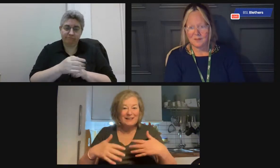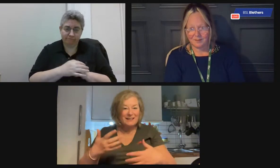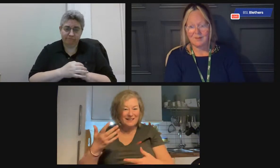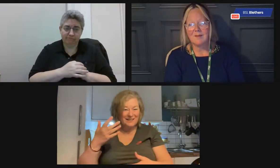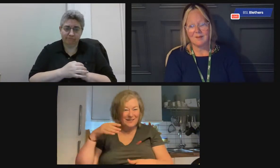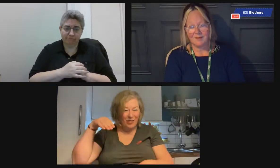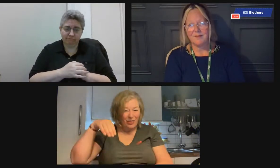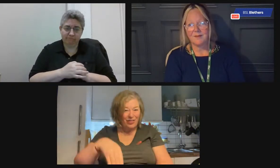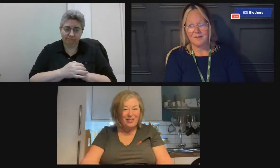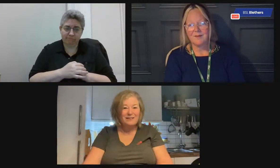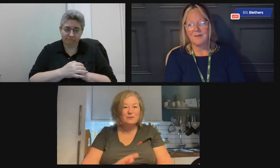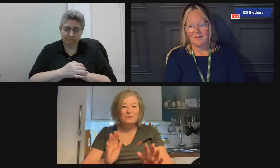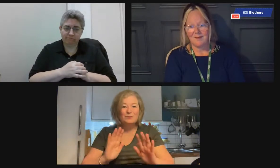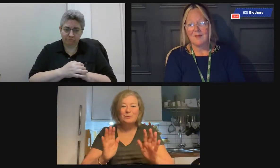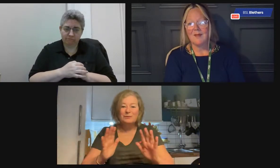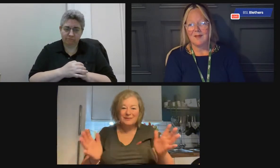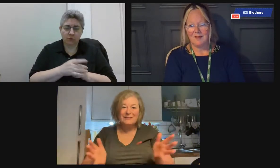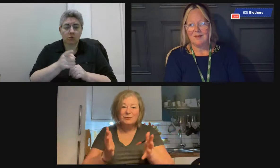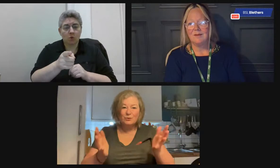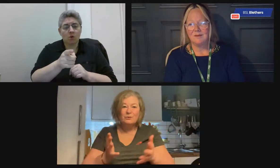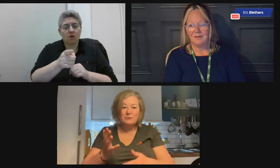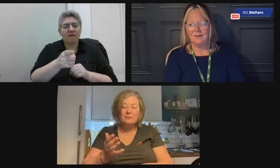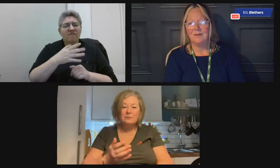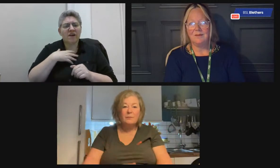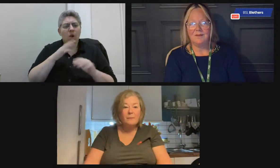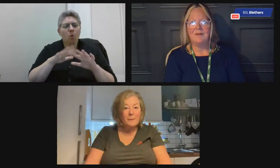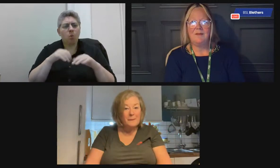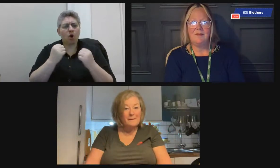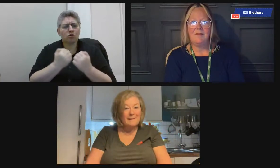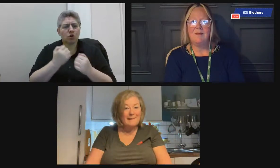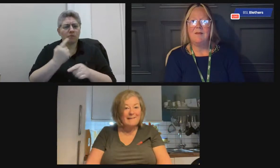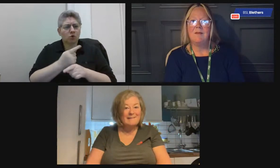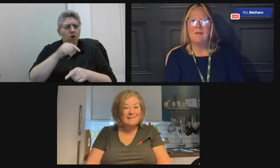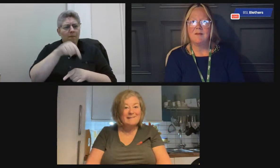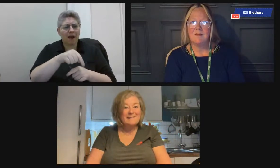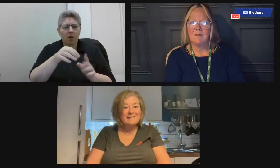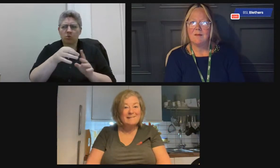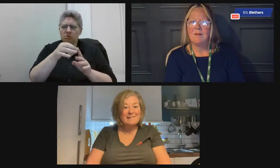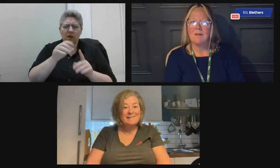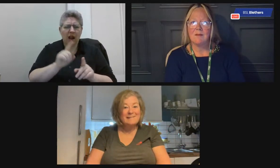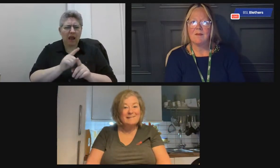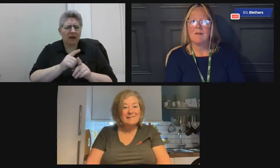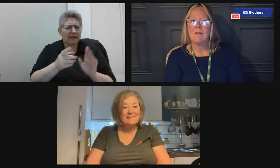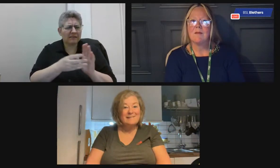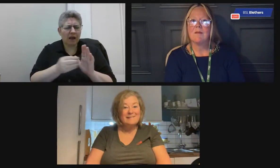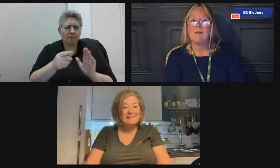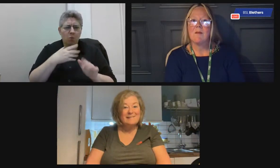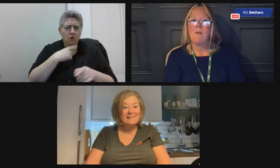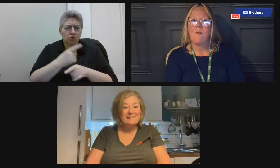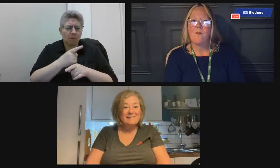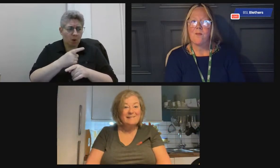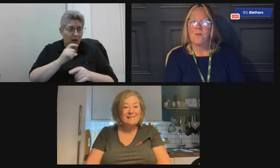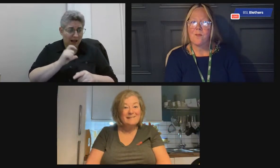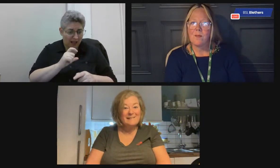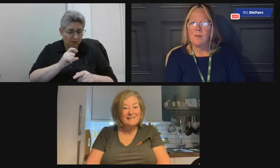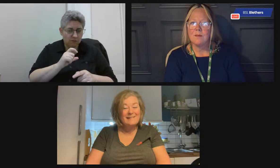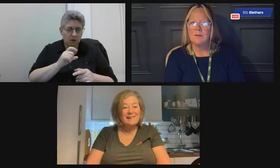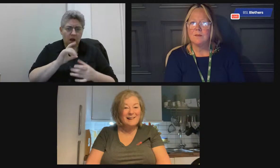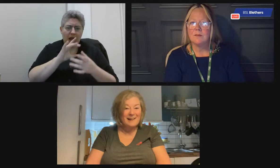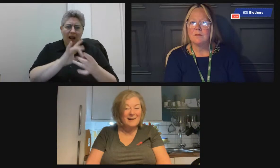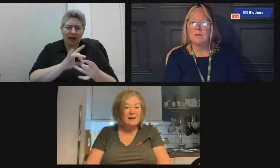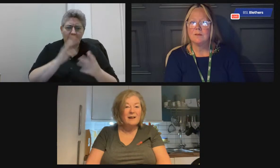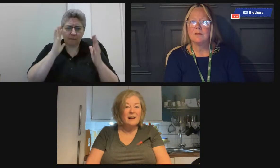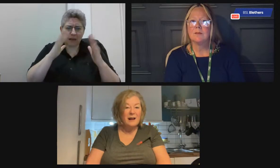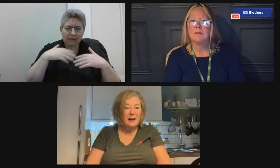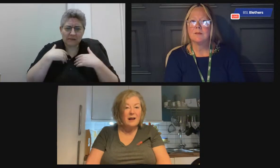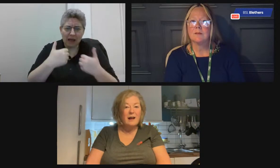be afraid anymore. Our mental health is suffering. We need to get that out in the open and encourage good mental health. So you're